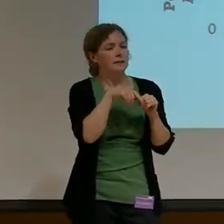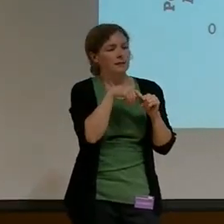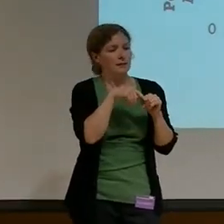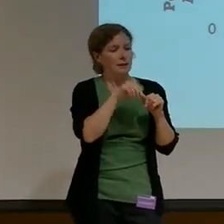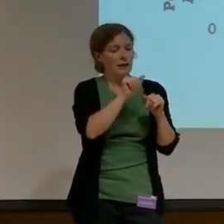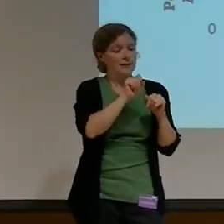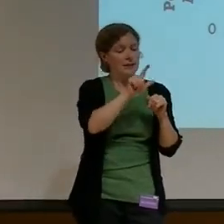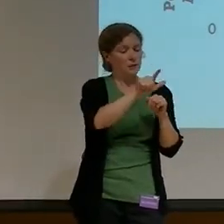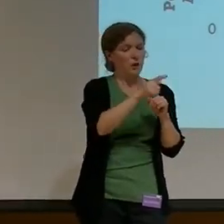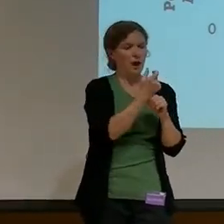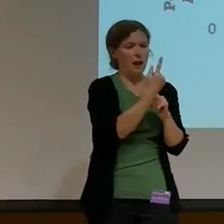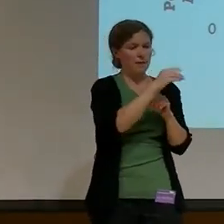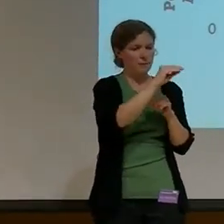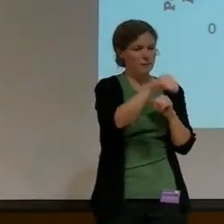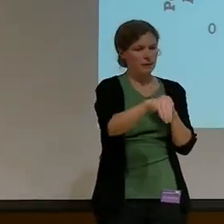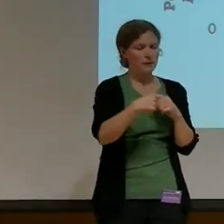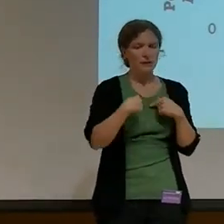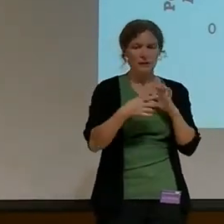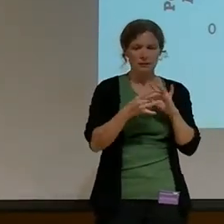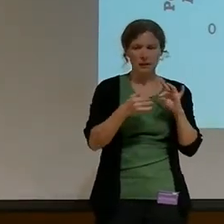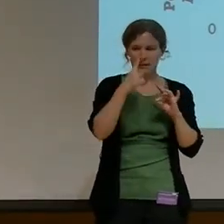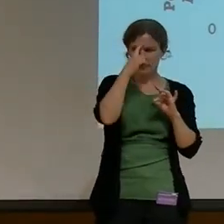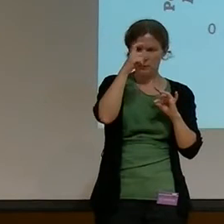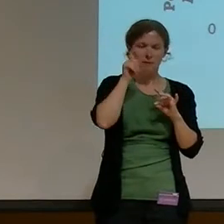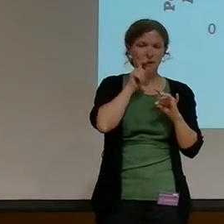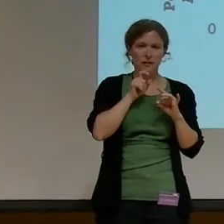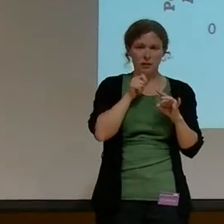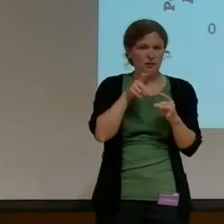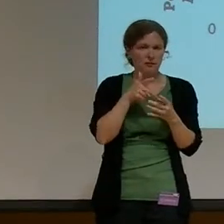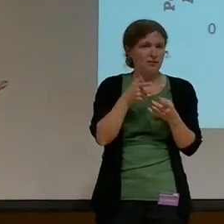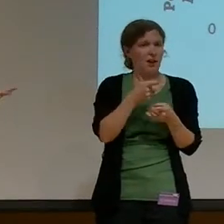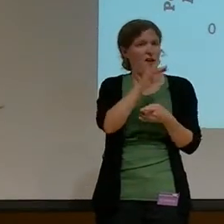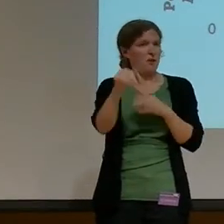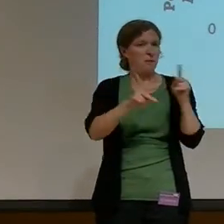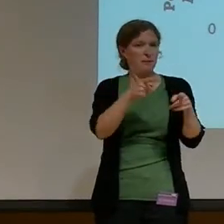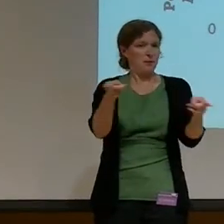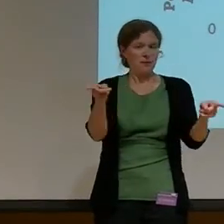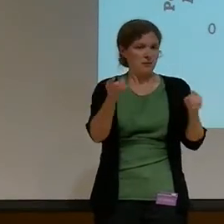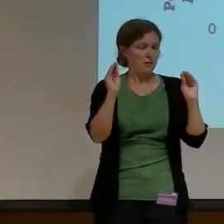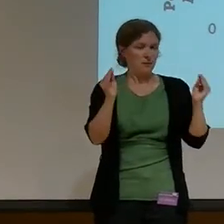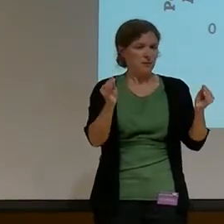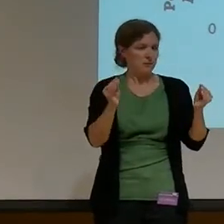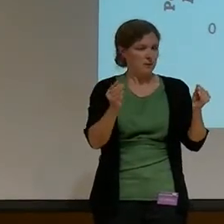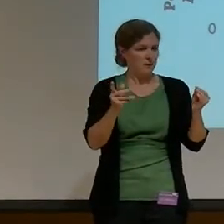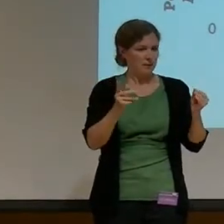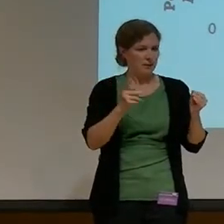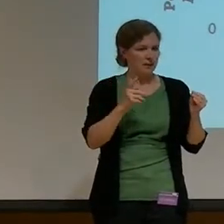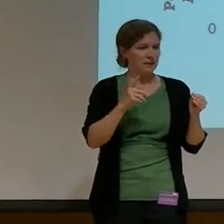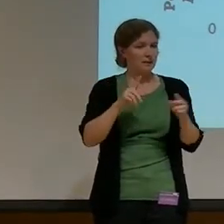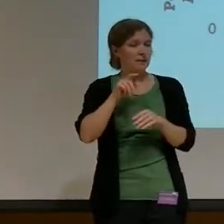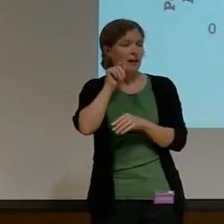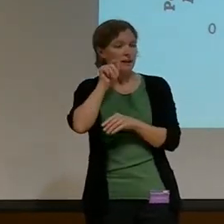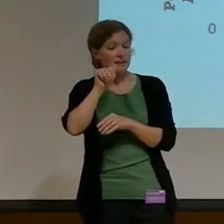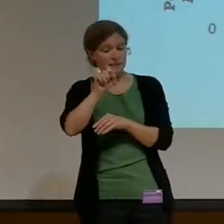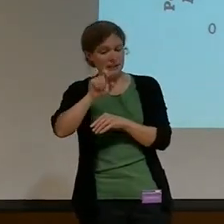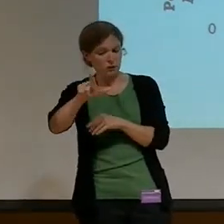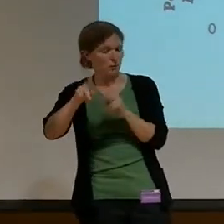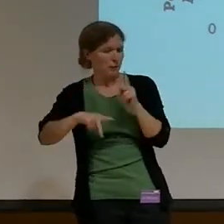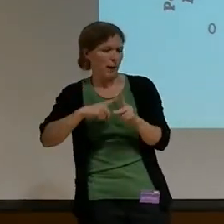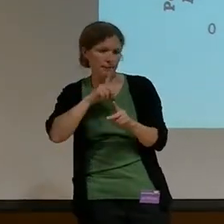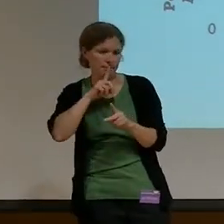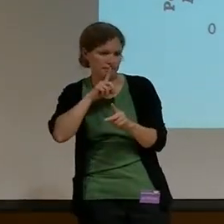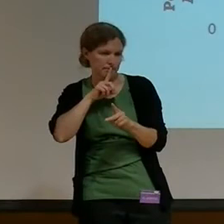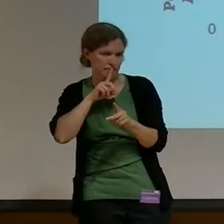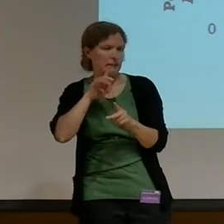11% of asexuals said, my sexual fantasies do not involve other people. Basically none of the sexual people said this. This